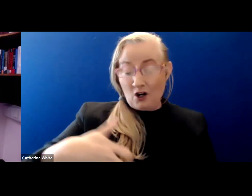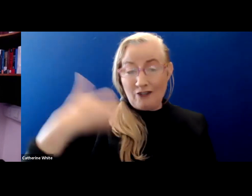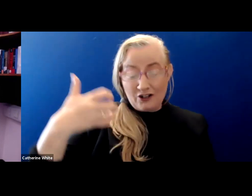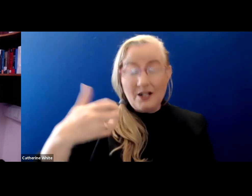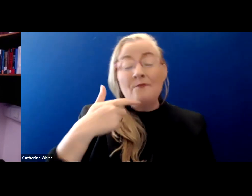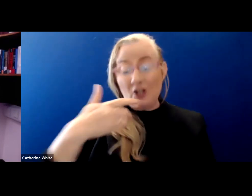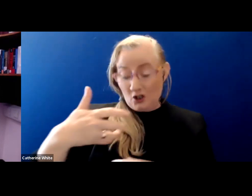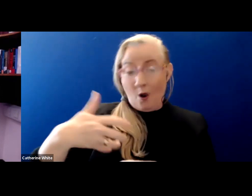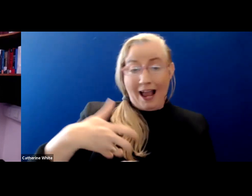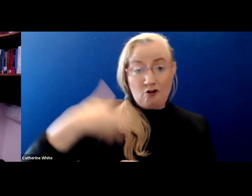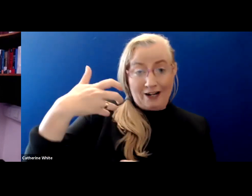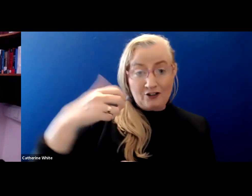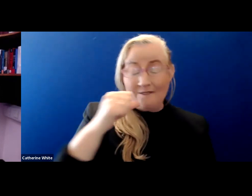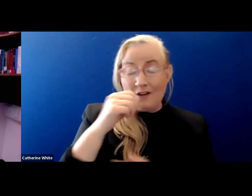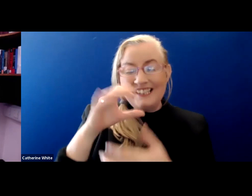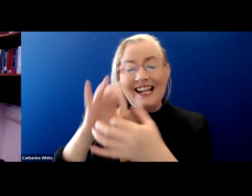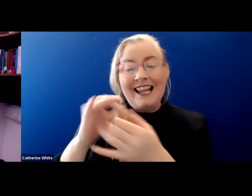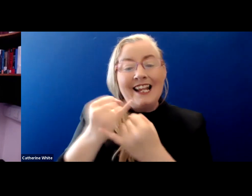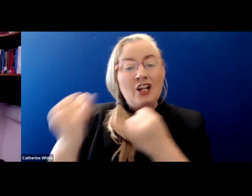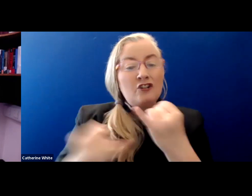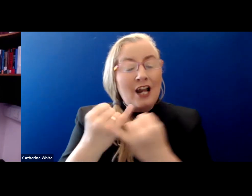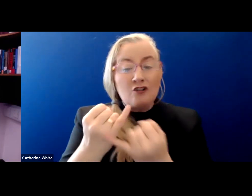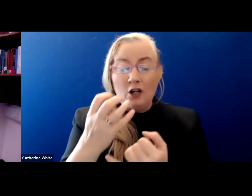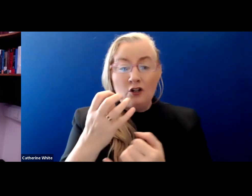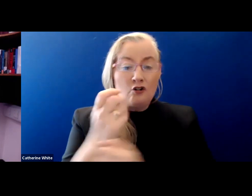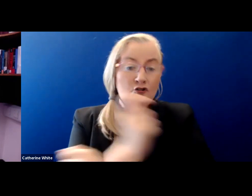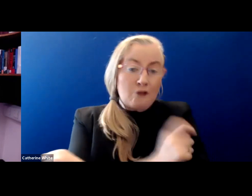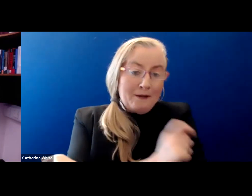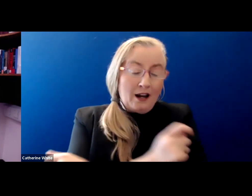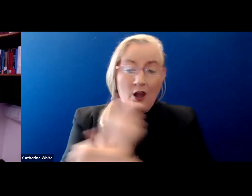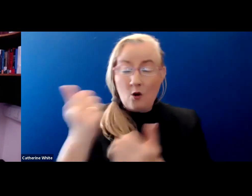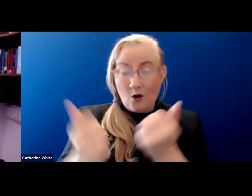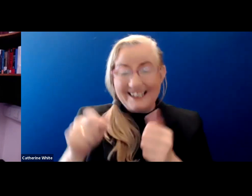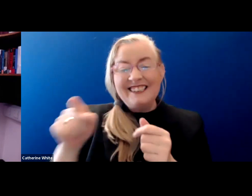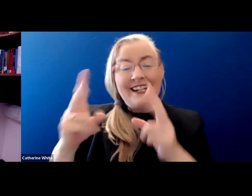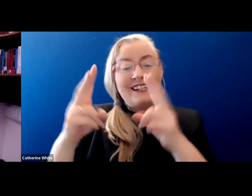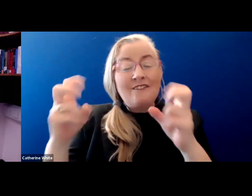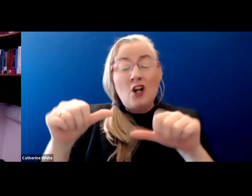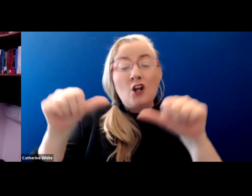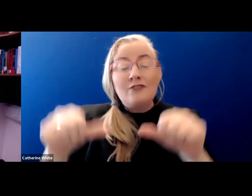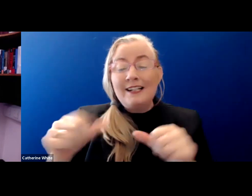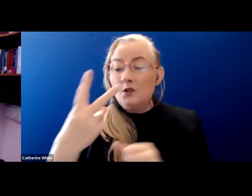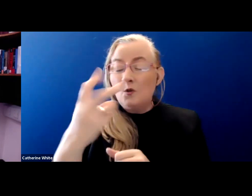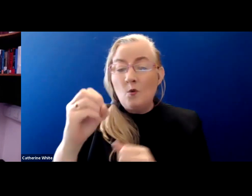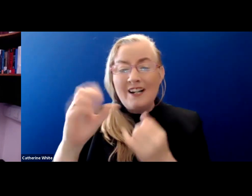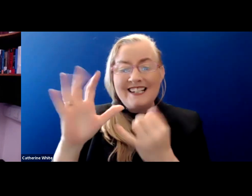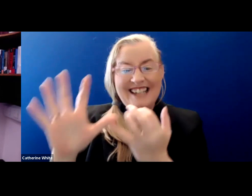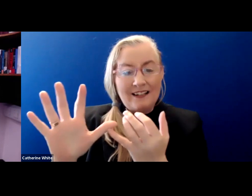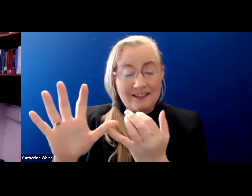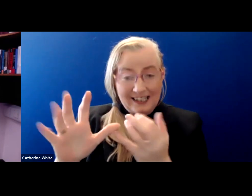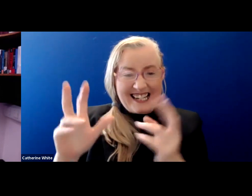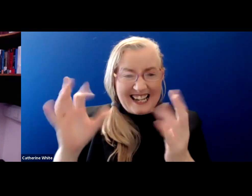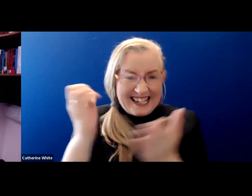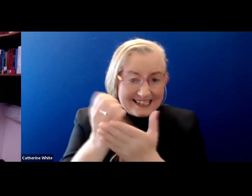to aggression first at the International Criminal Court. The definition as agreed in 2010 is quite exacting with its reference to